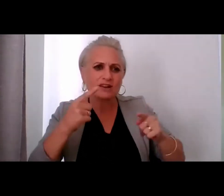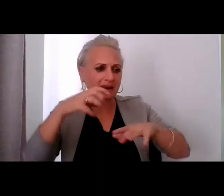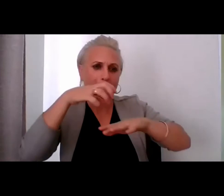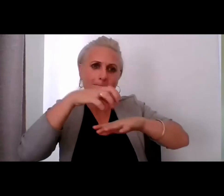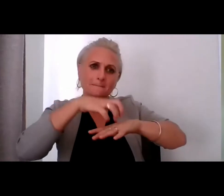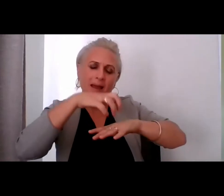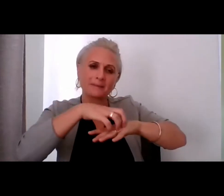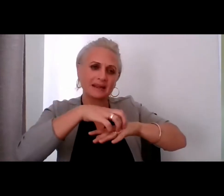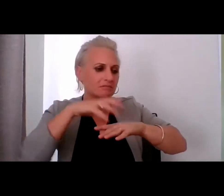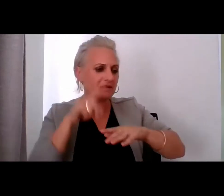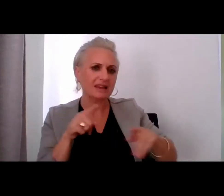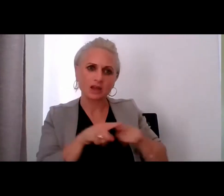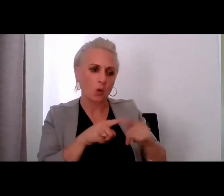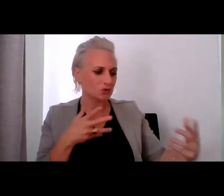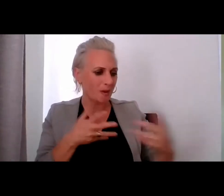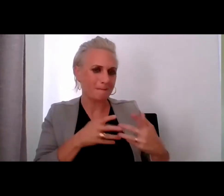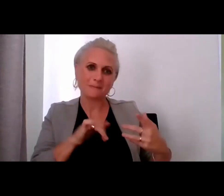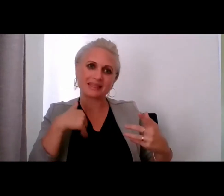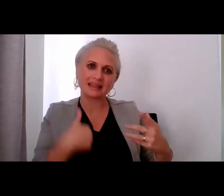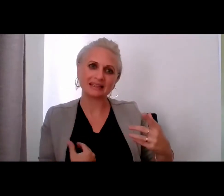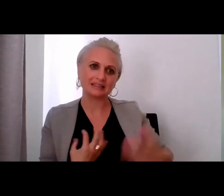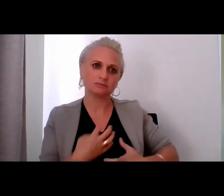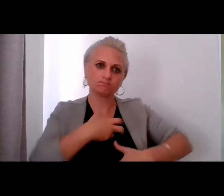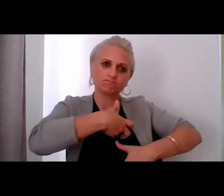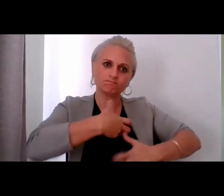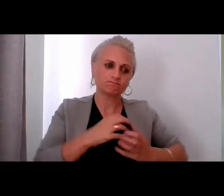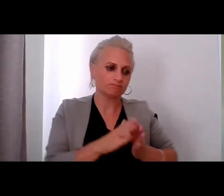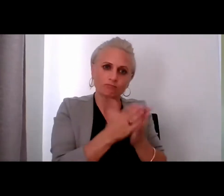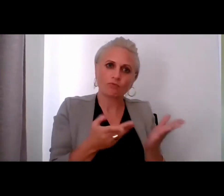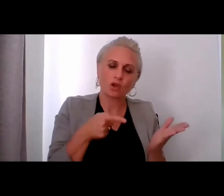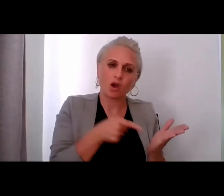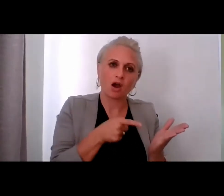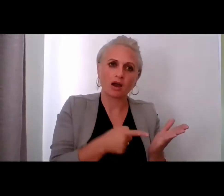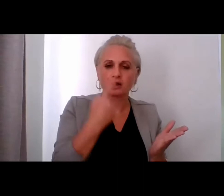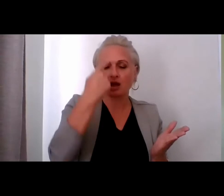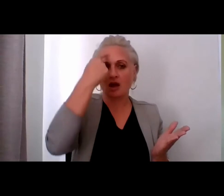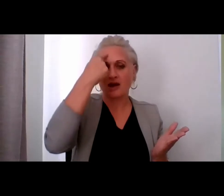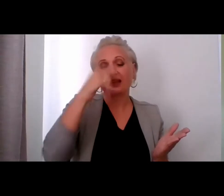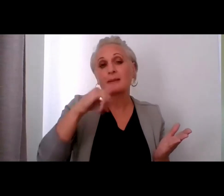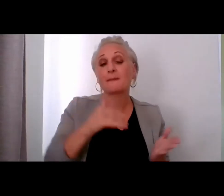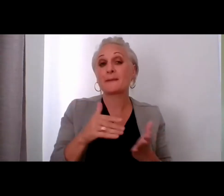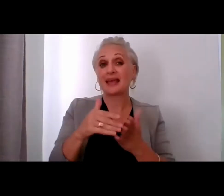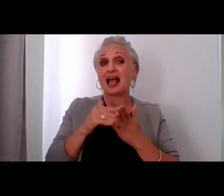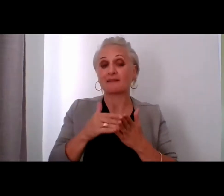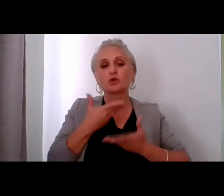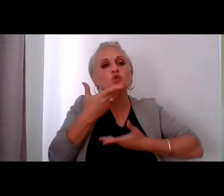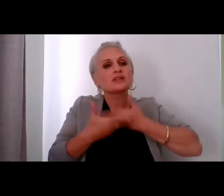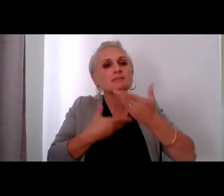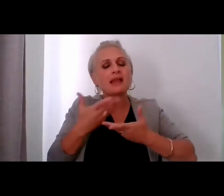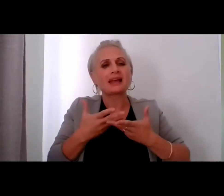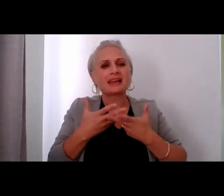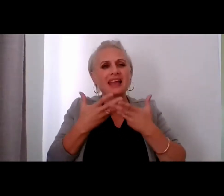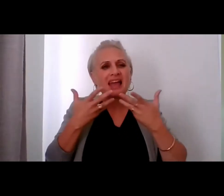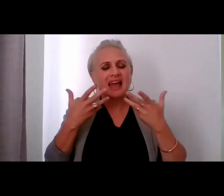Seeing as we are talking about accessibility policies, I thought it might be helpful to start by explaining how we are